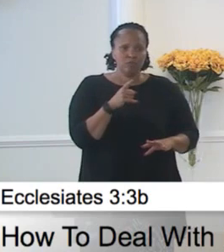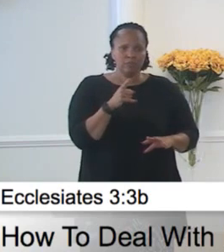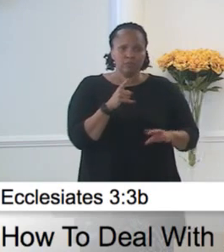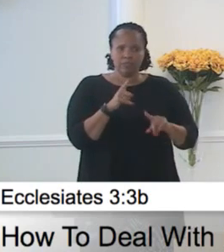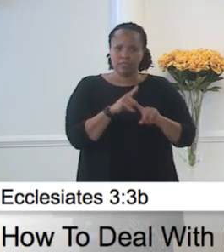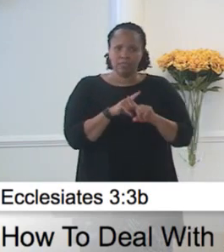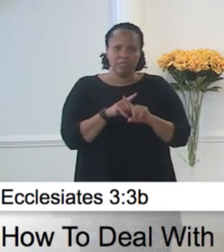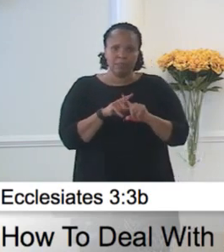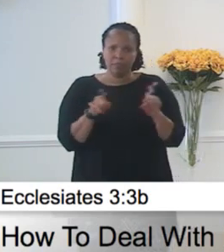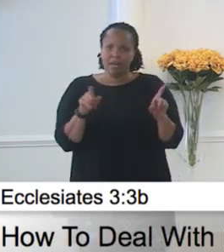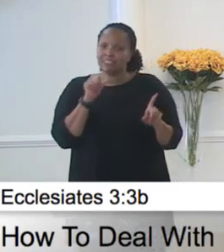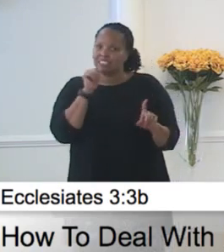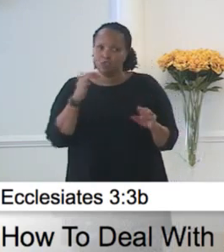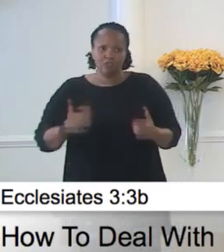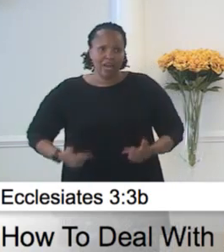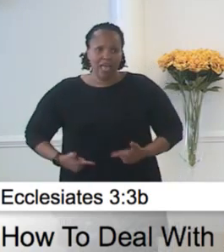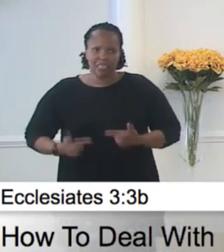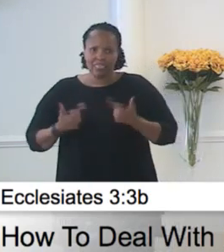living what they're preaching.